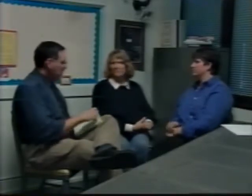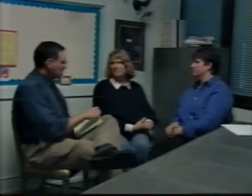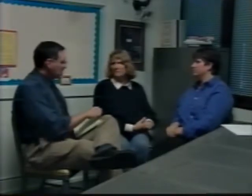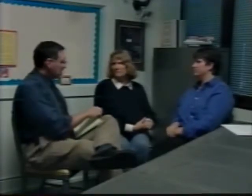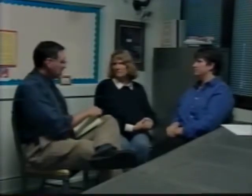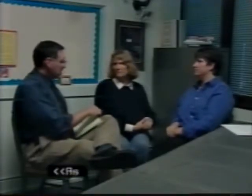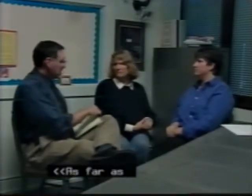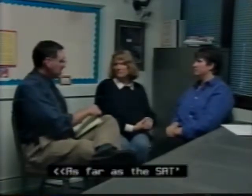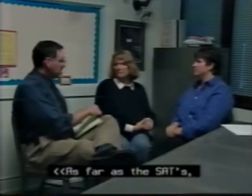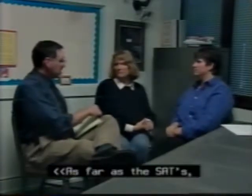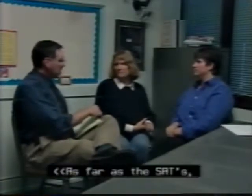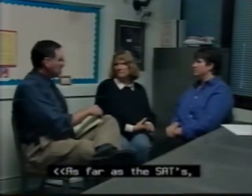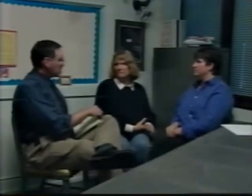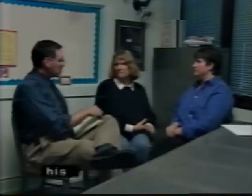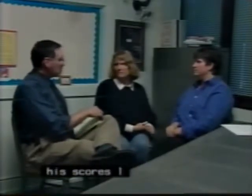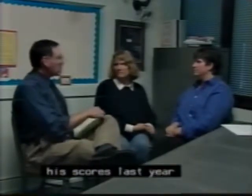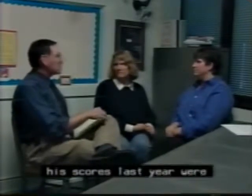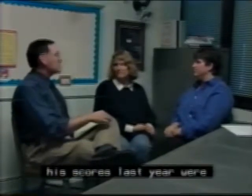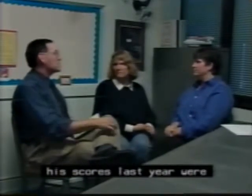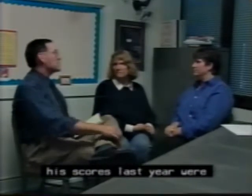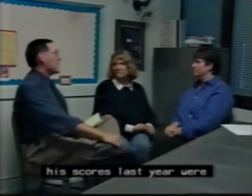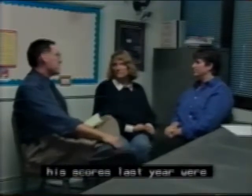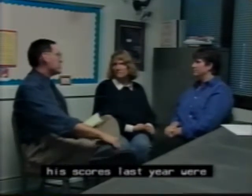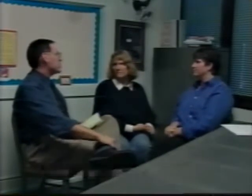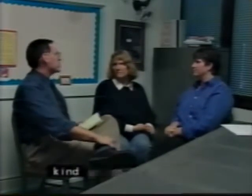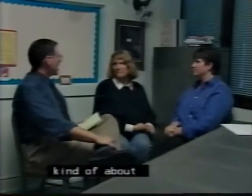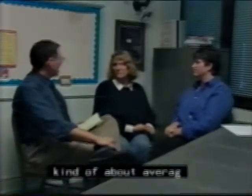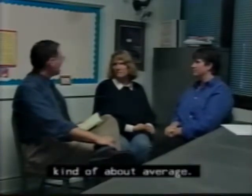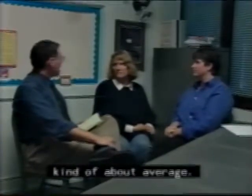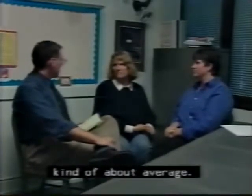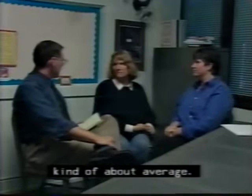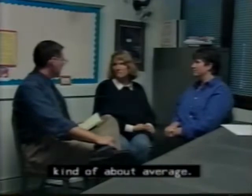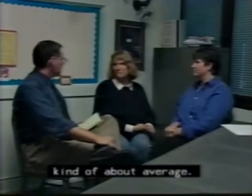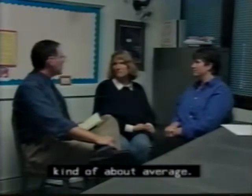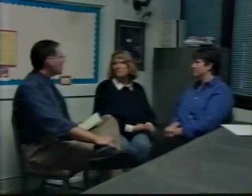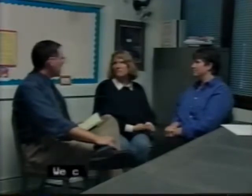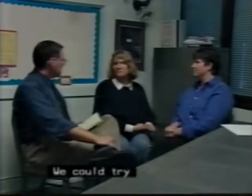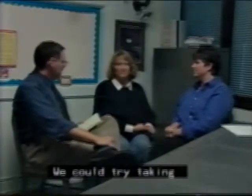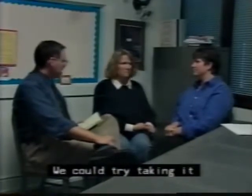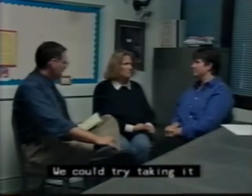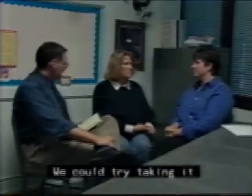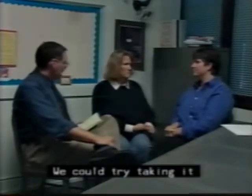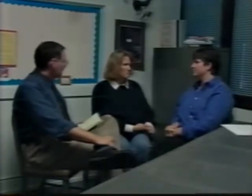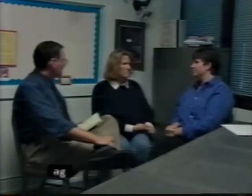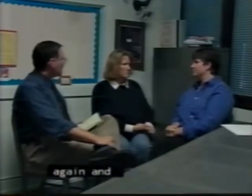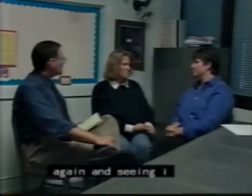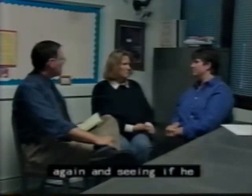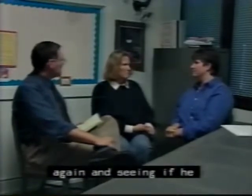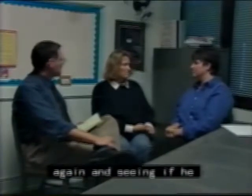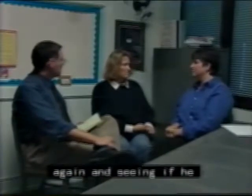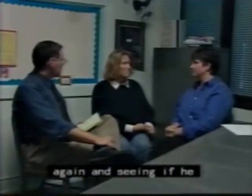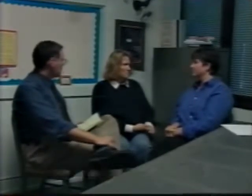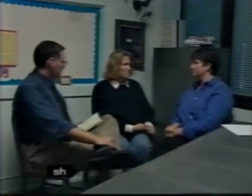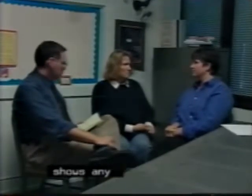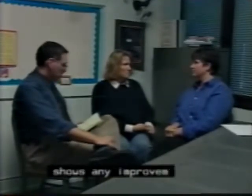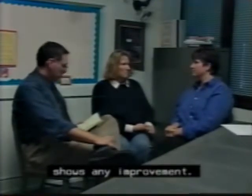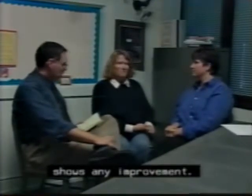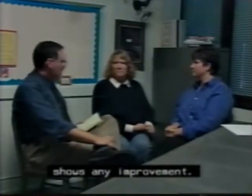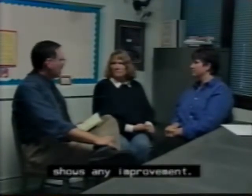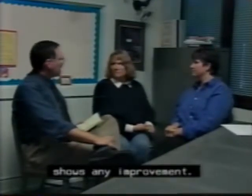As far as the SATs, his scores last year were kind of about average. We could try taking it again and seeing if he shows any improvement. As